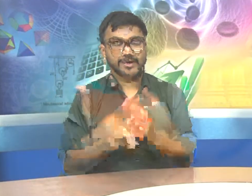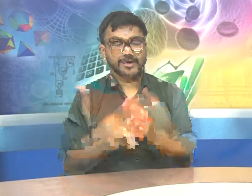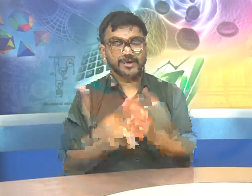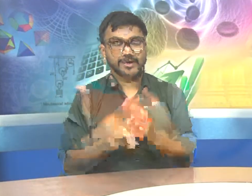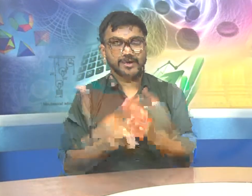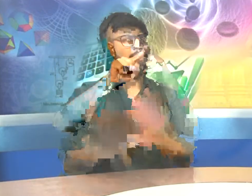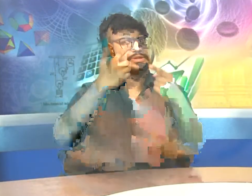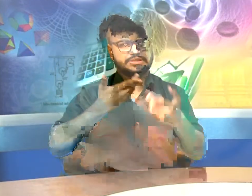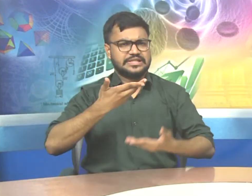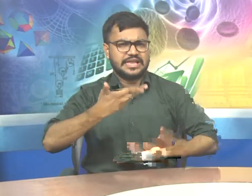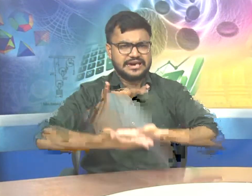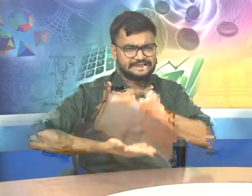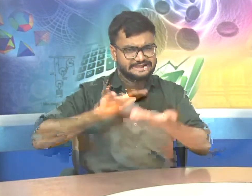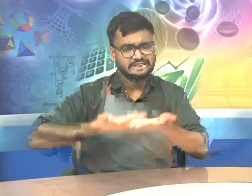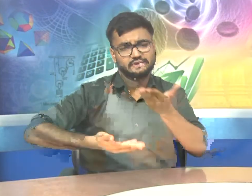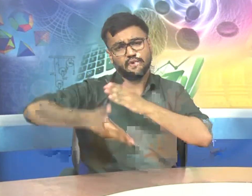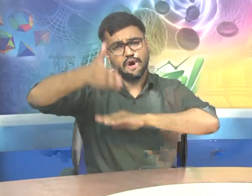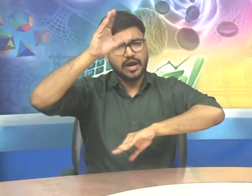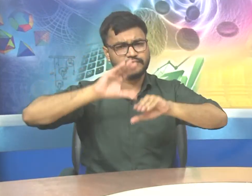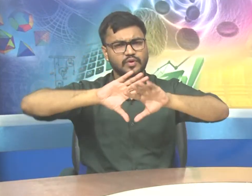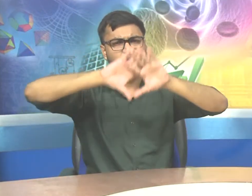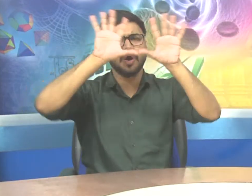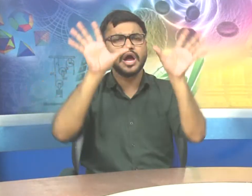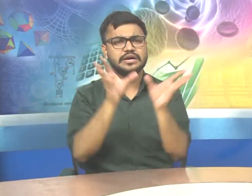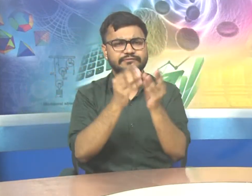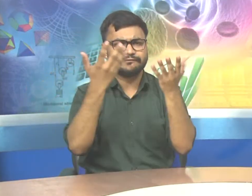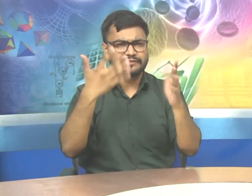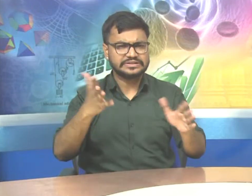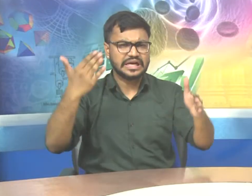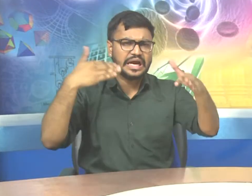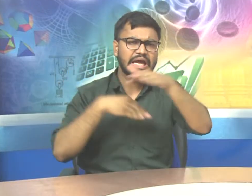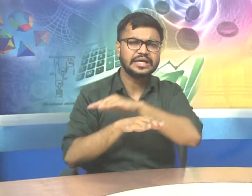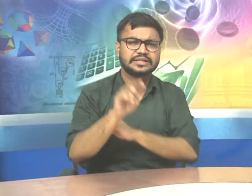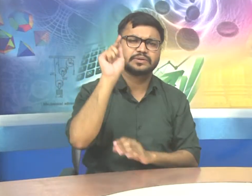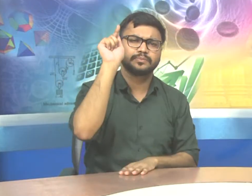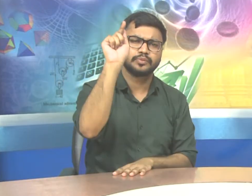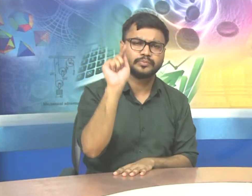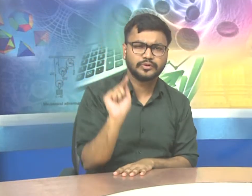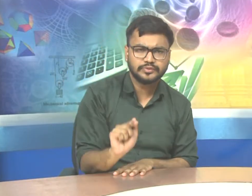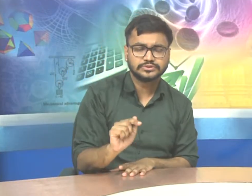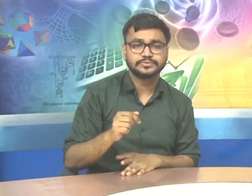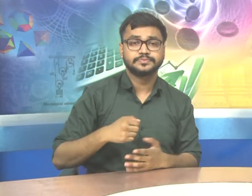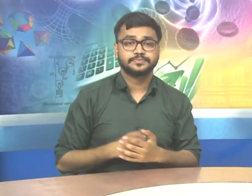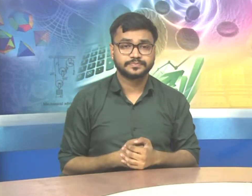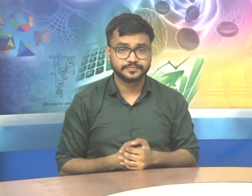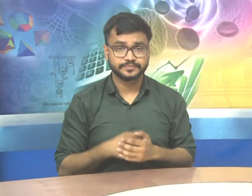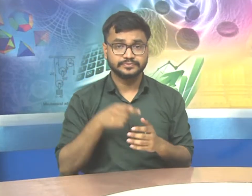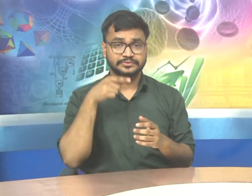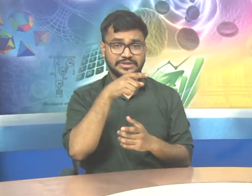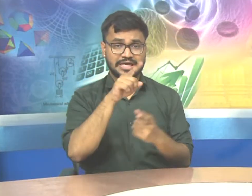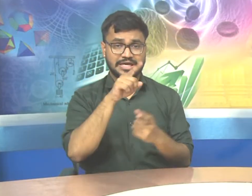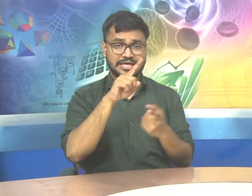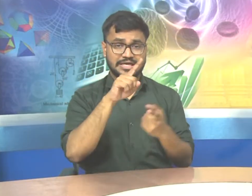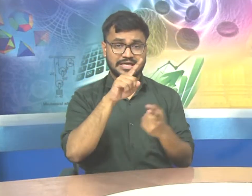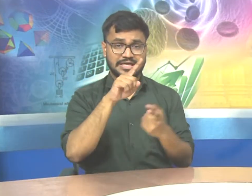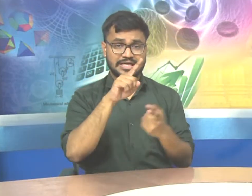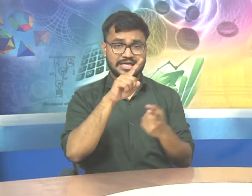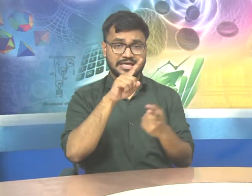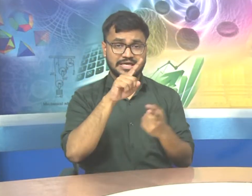So now look forward to our objectives, in which after completing this part you